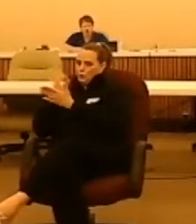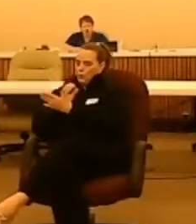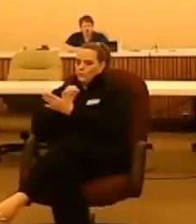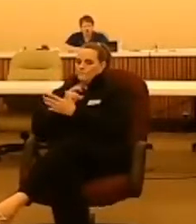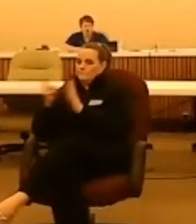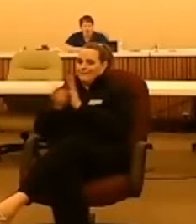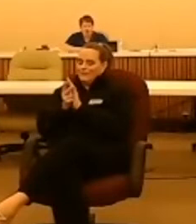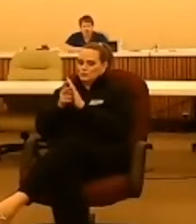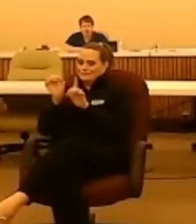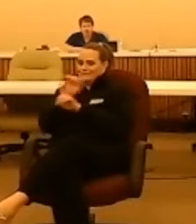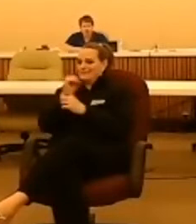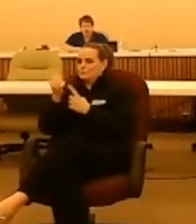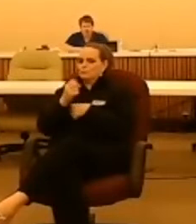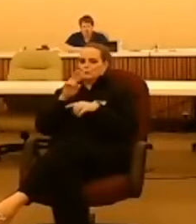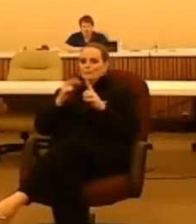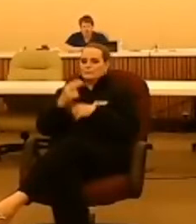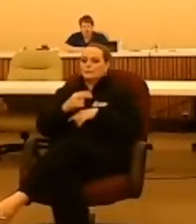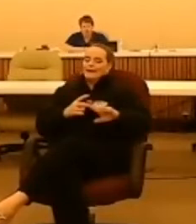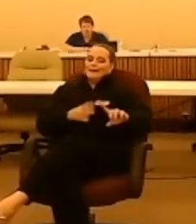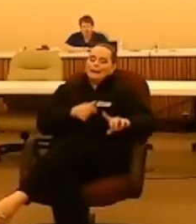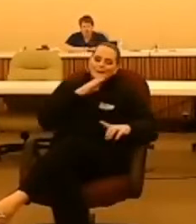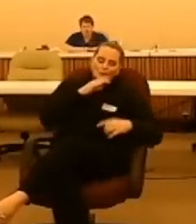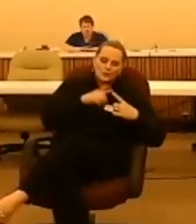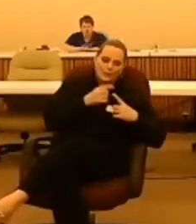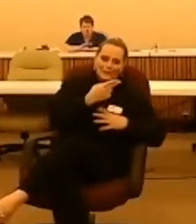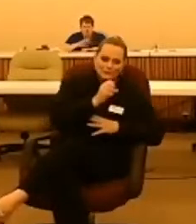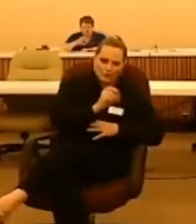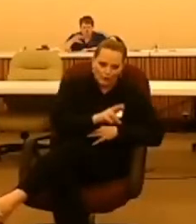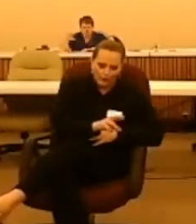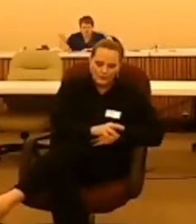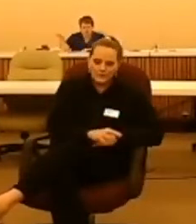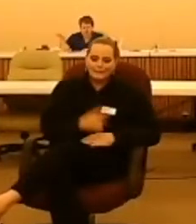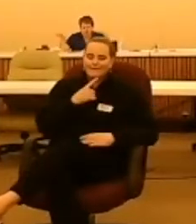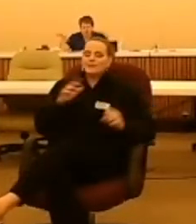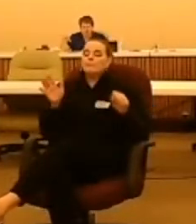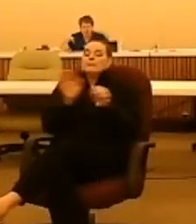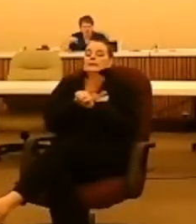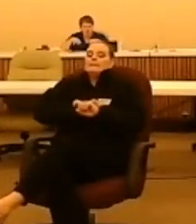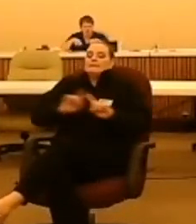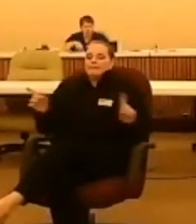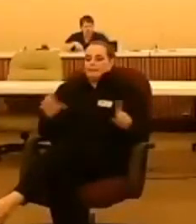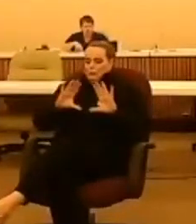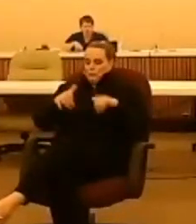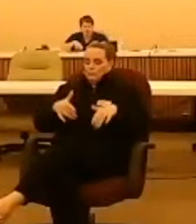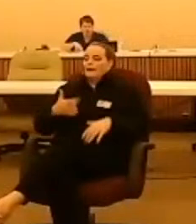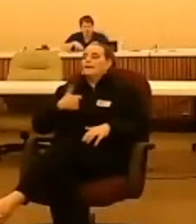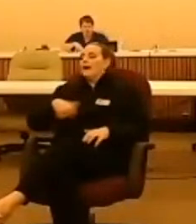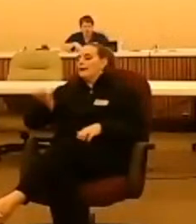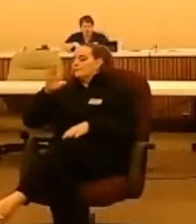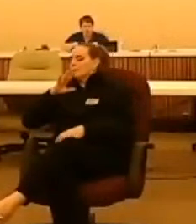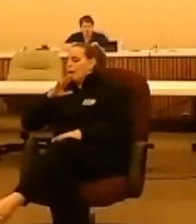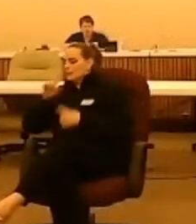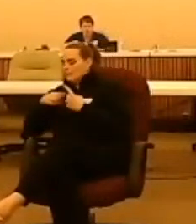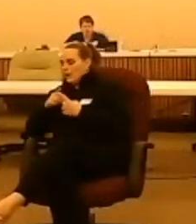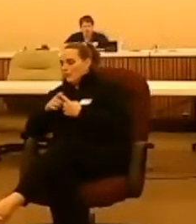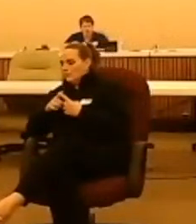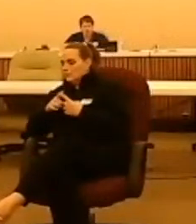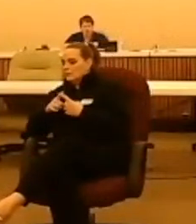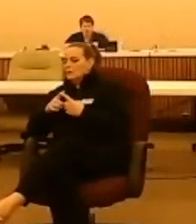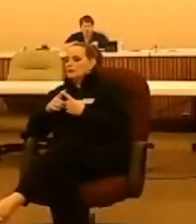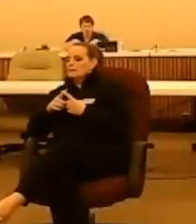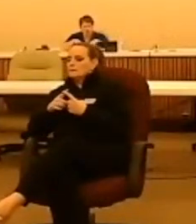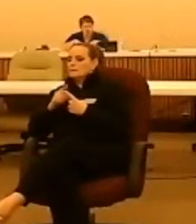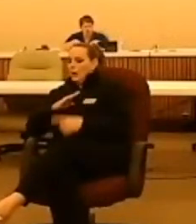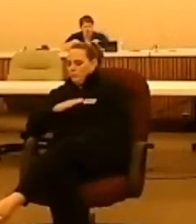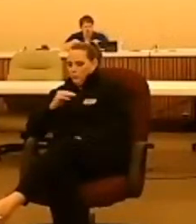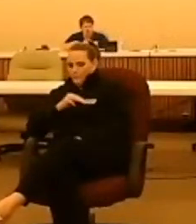Right. And so That's true. again, I'm not talking about HR, because that's a whole different category. I'm talking about, you know, again, a board member,